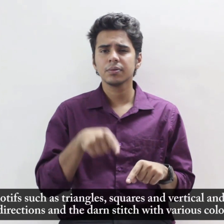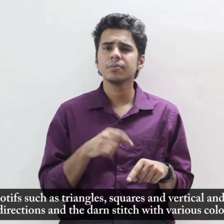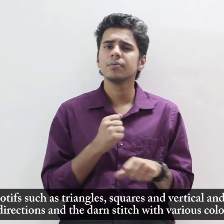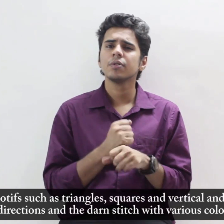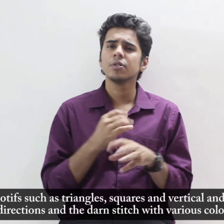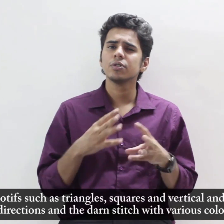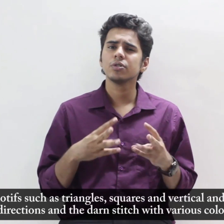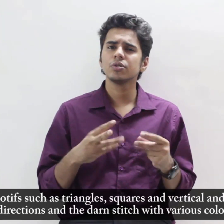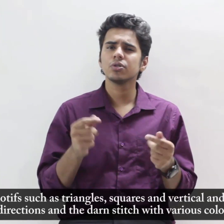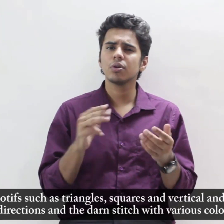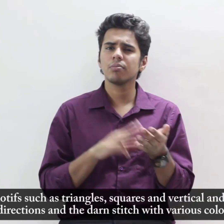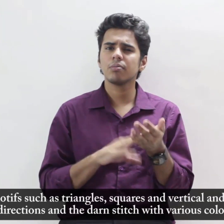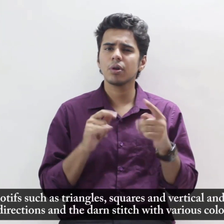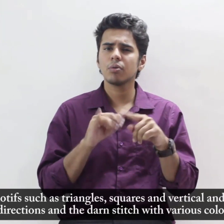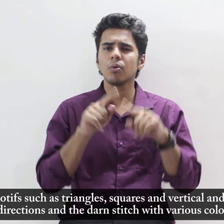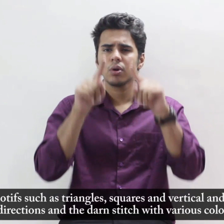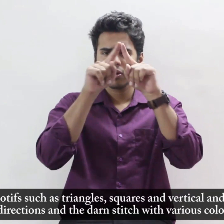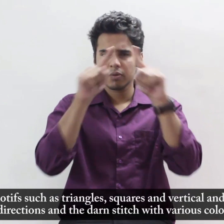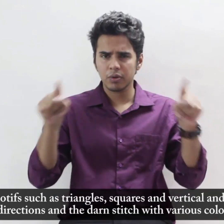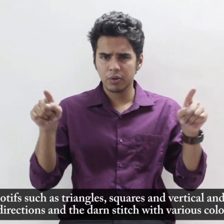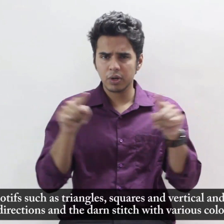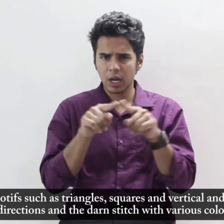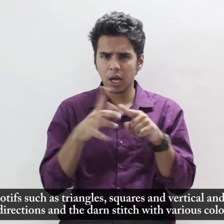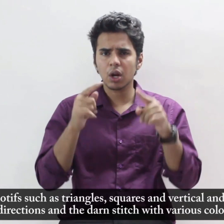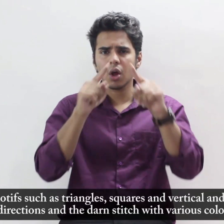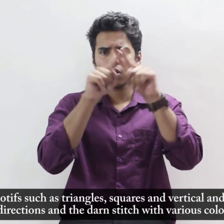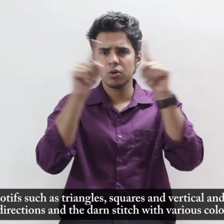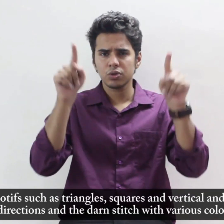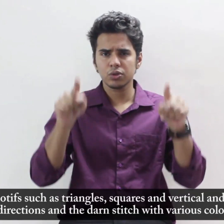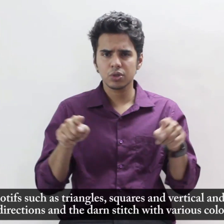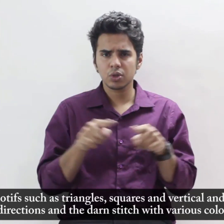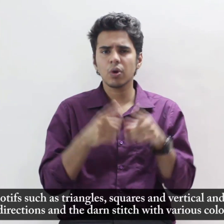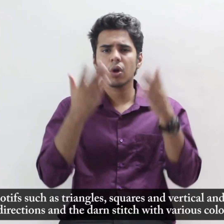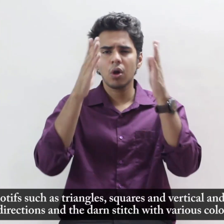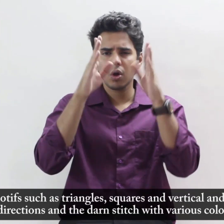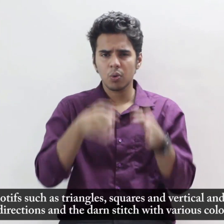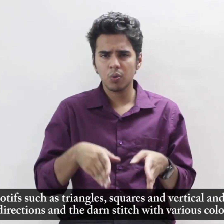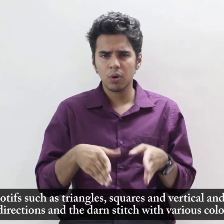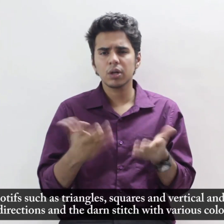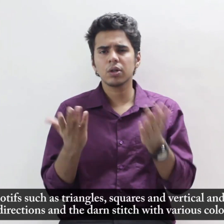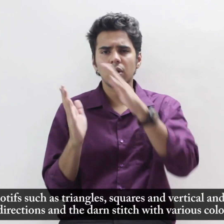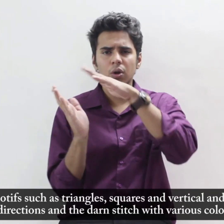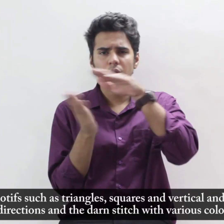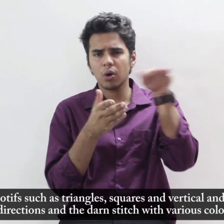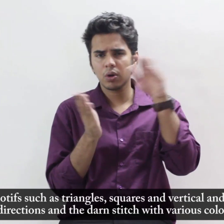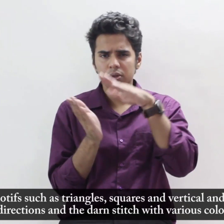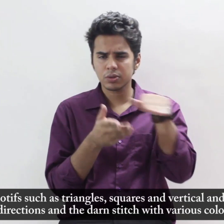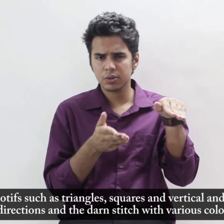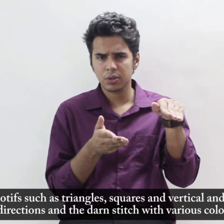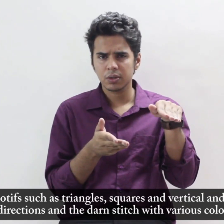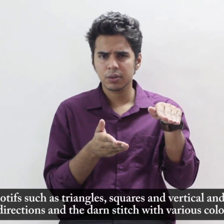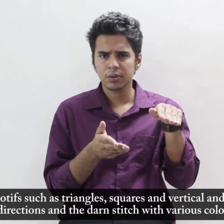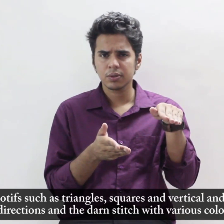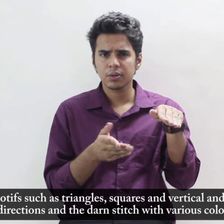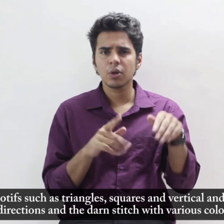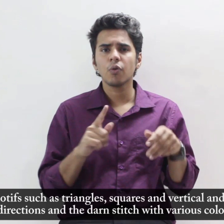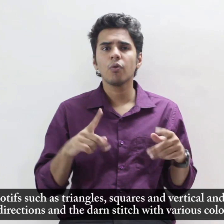Geometrical motifs such as triangles, squares, and vertical and horizontal lines with changing directions, and the